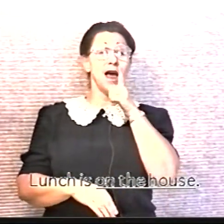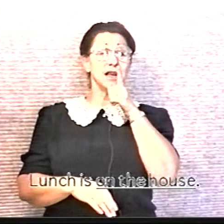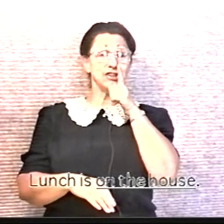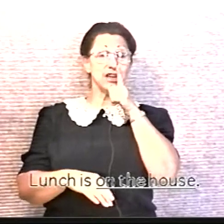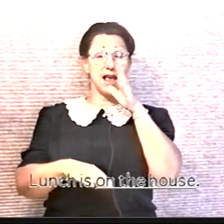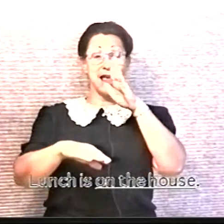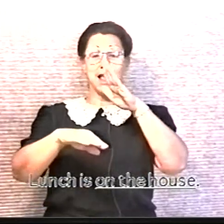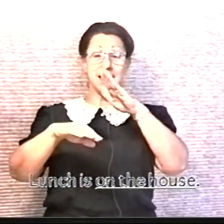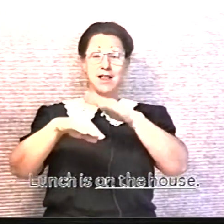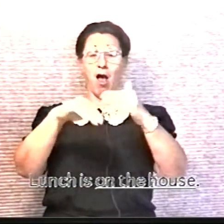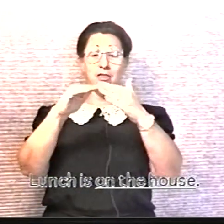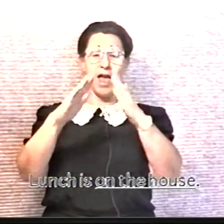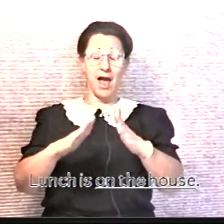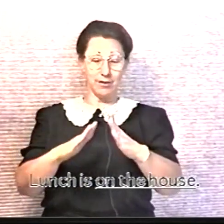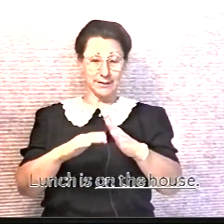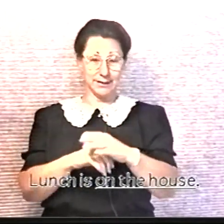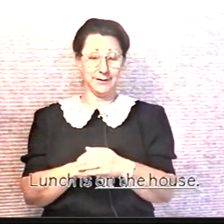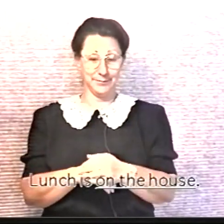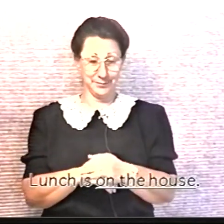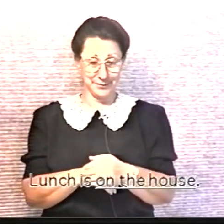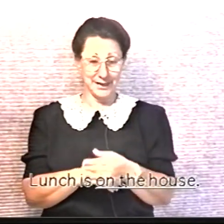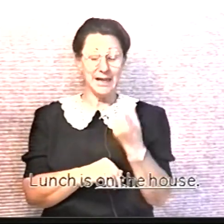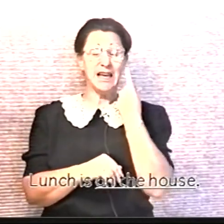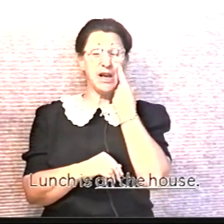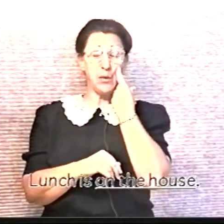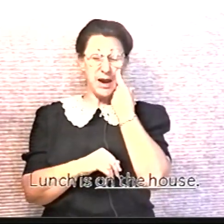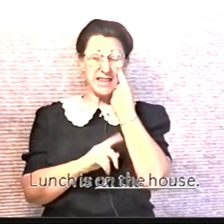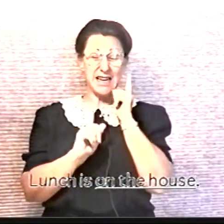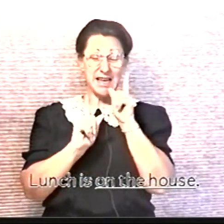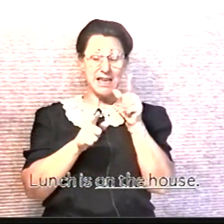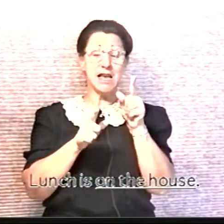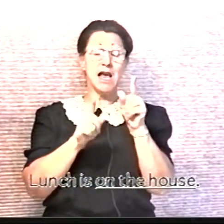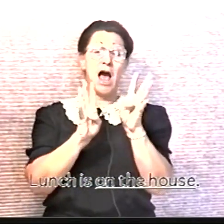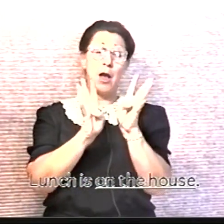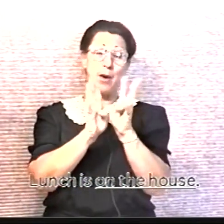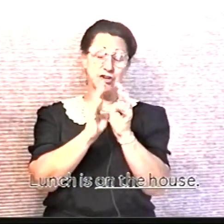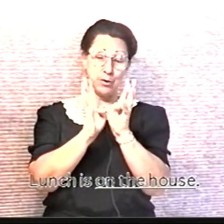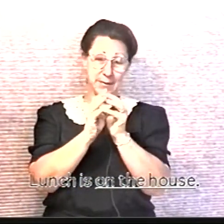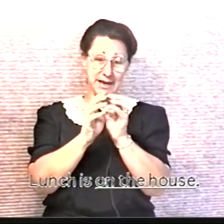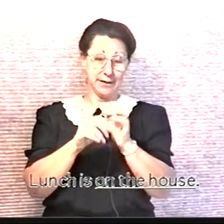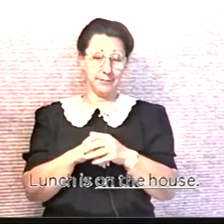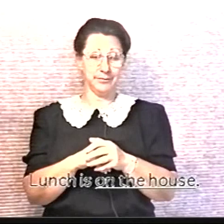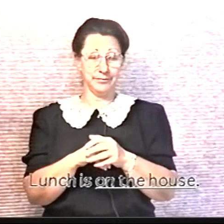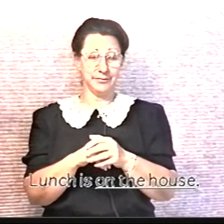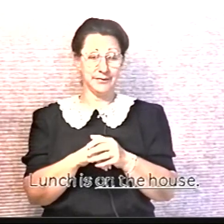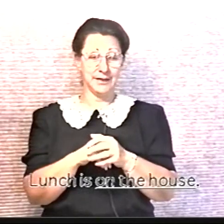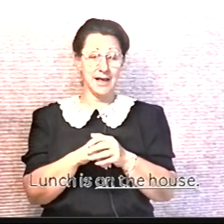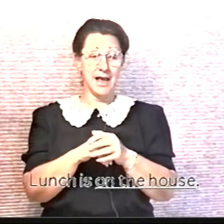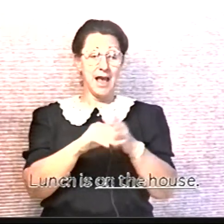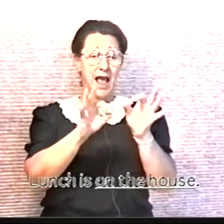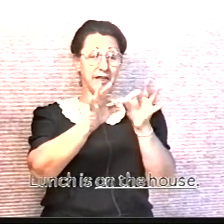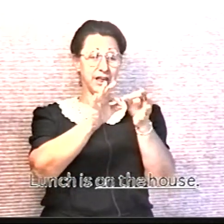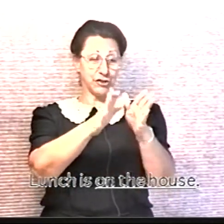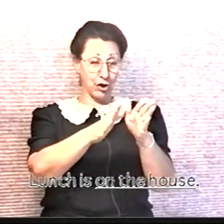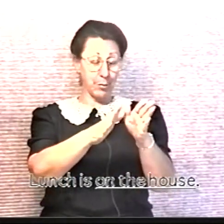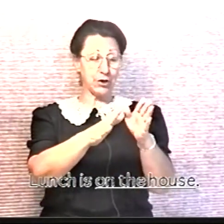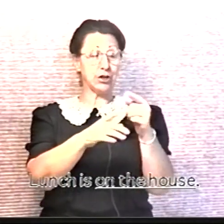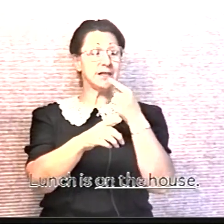lunch is on the house. Recently, I went to a meeting, and the interpreter